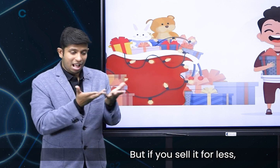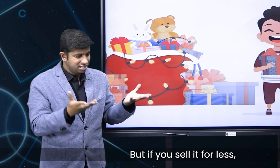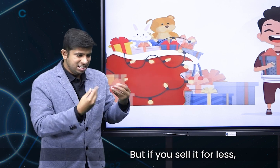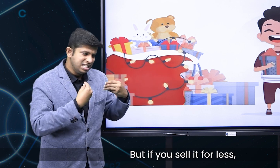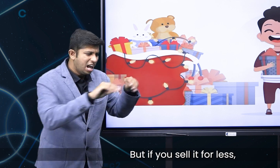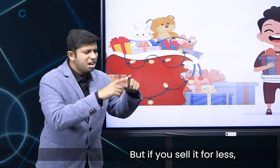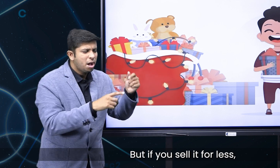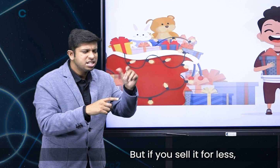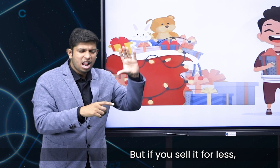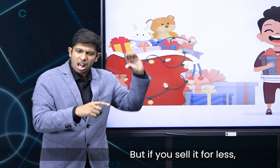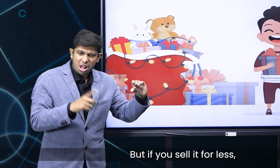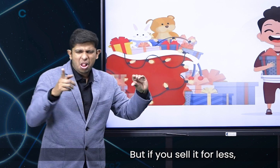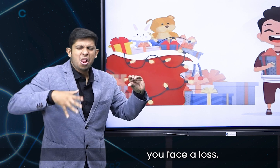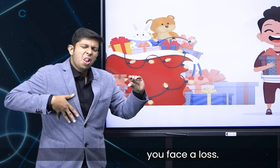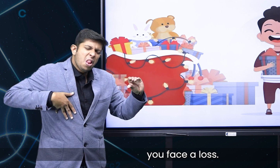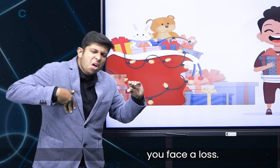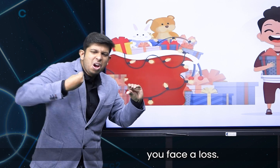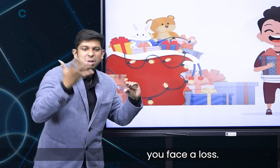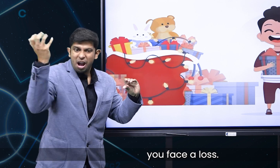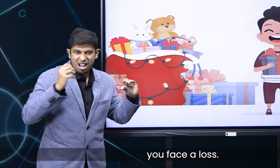But if you sell it for less, you face a loss.